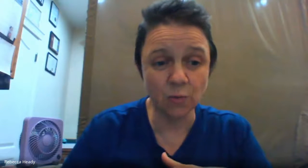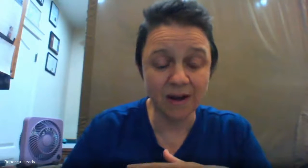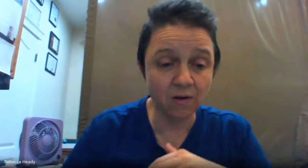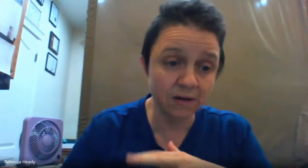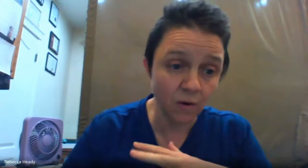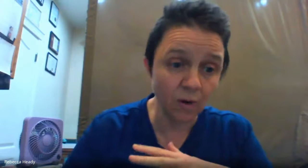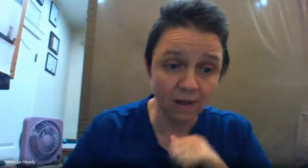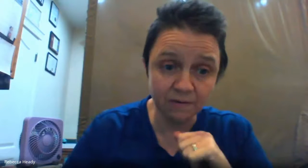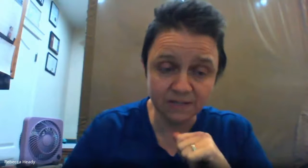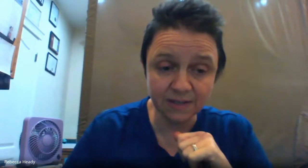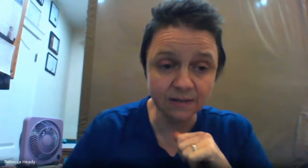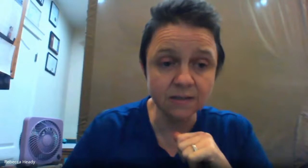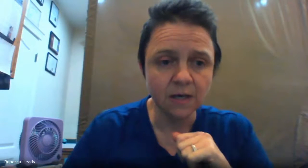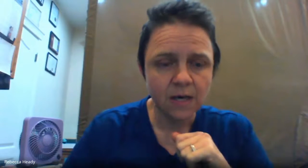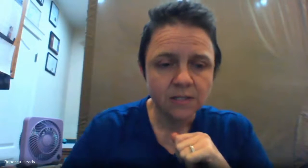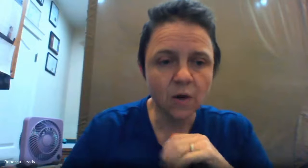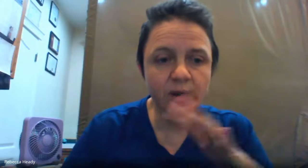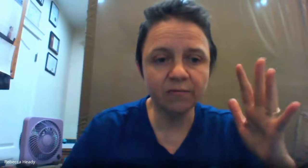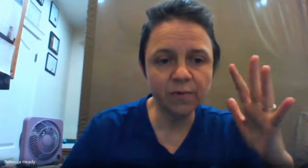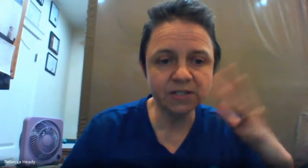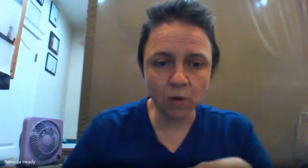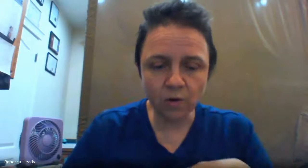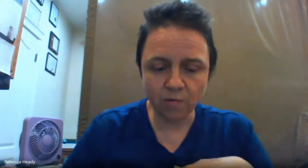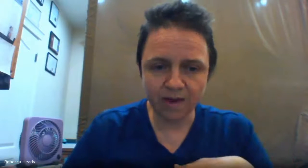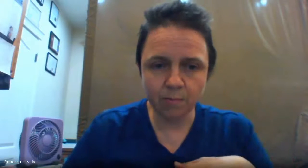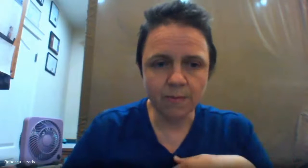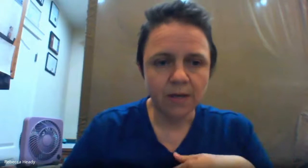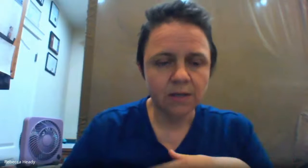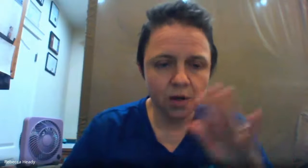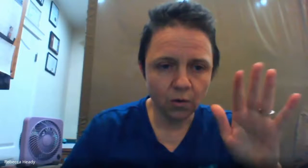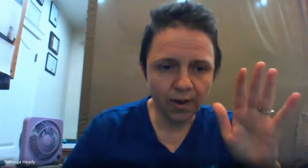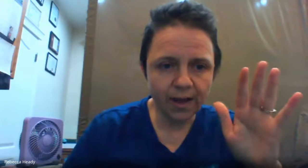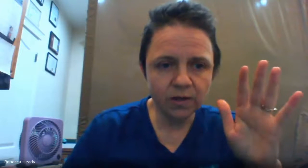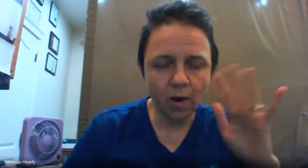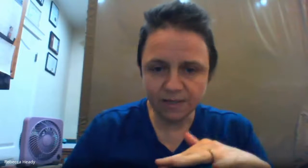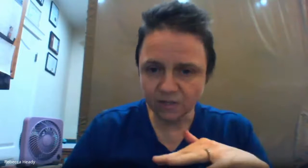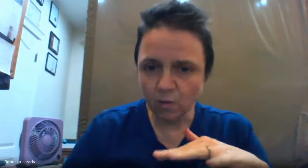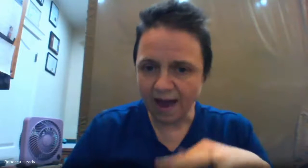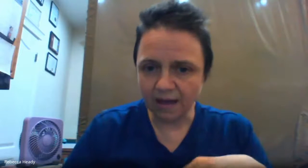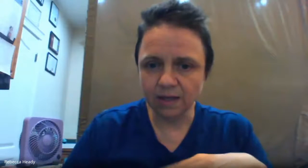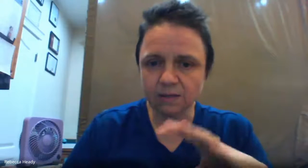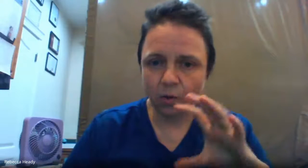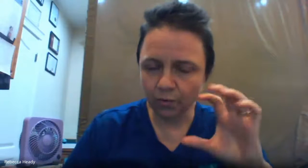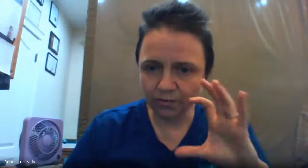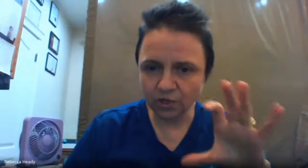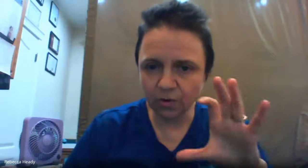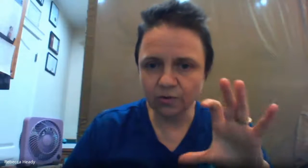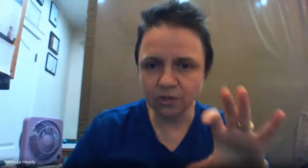might already know a lot of these signs. So if we don't know them, and you want me to go back and go show